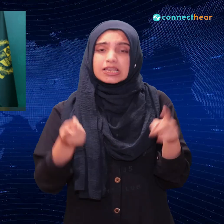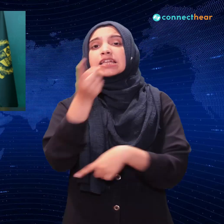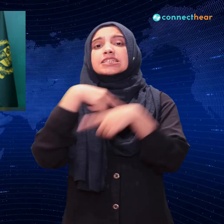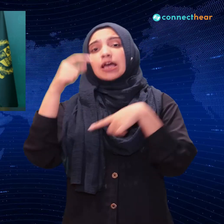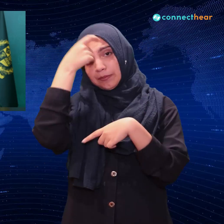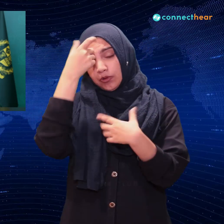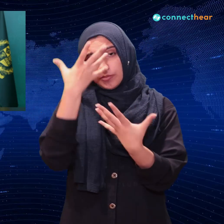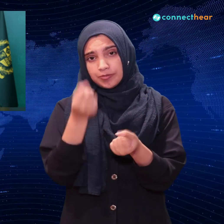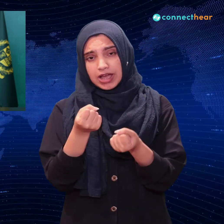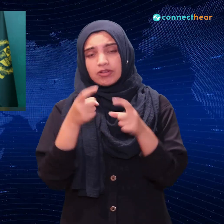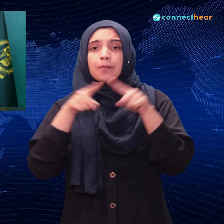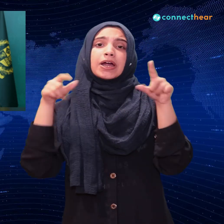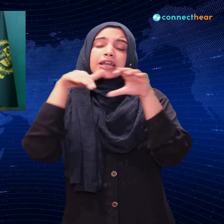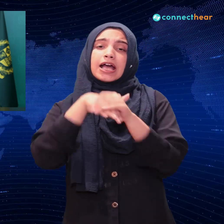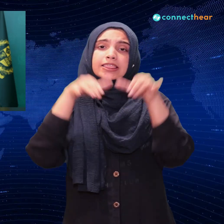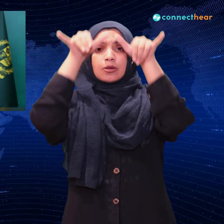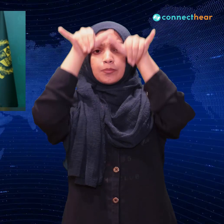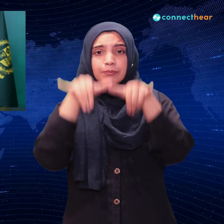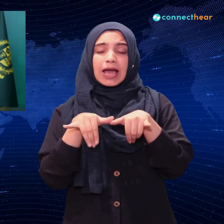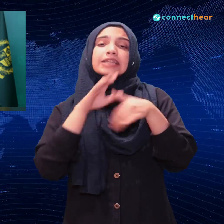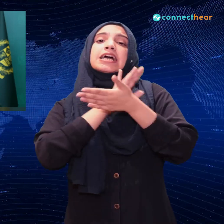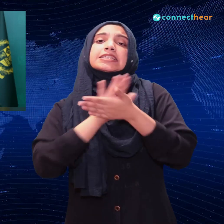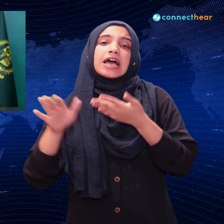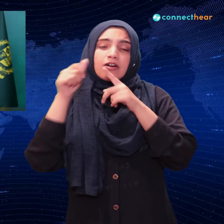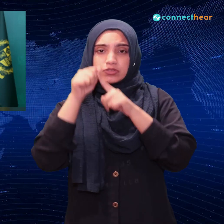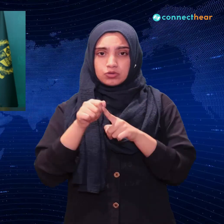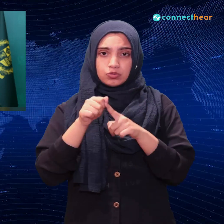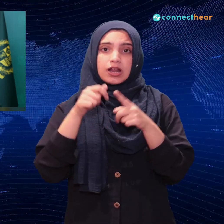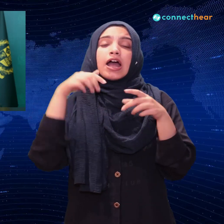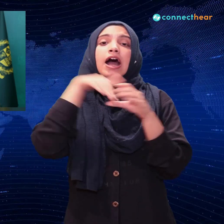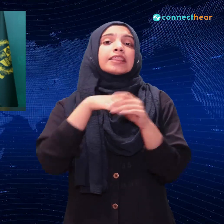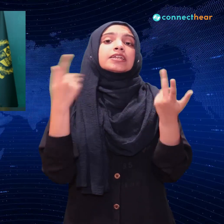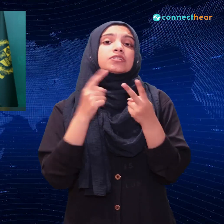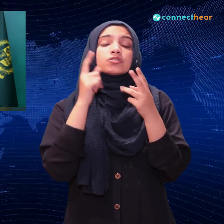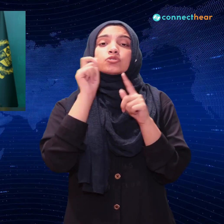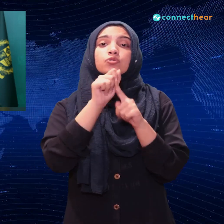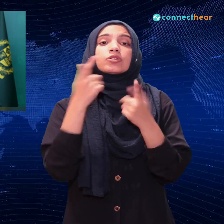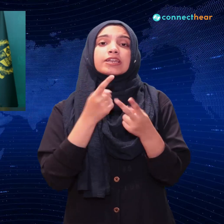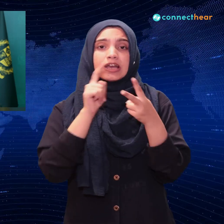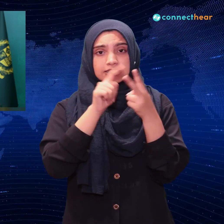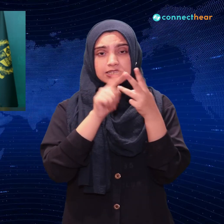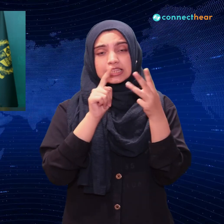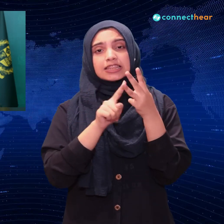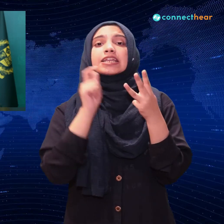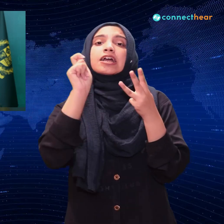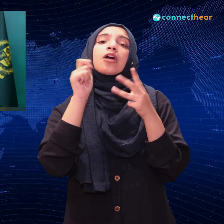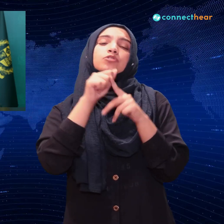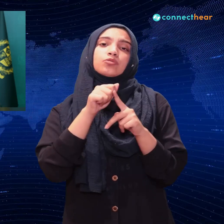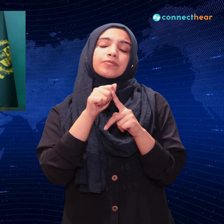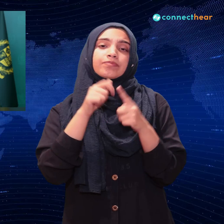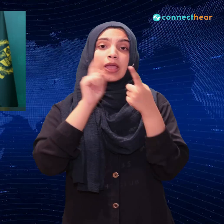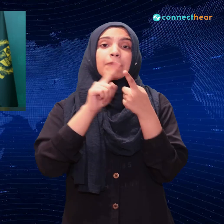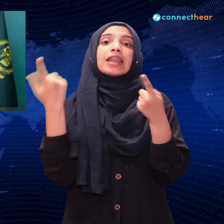comprehensive strategy that should include, number one, vaccine equity.